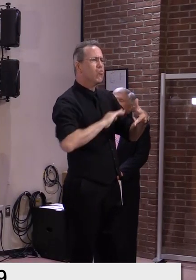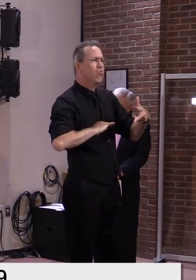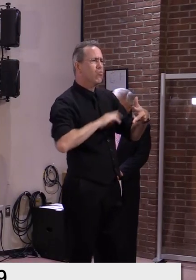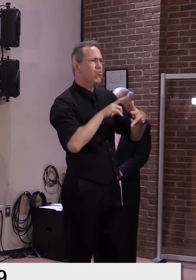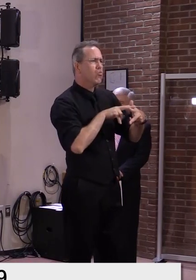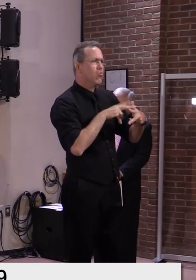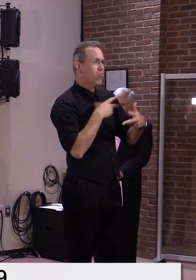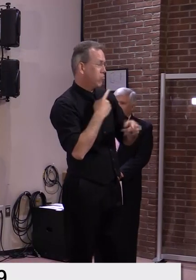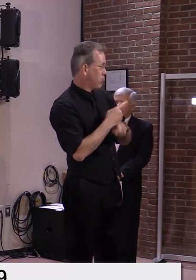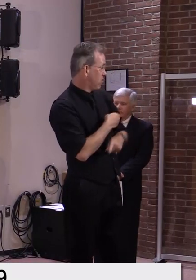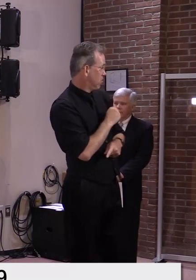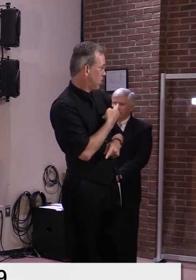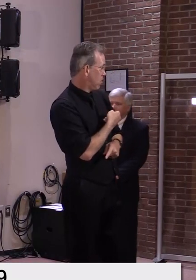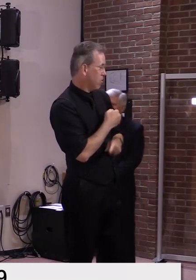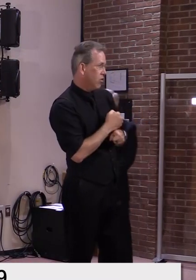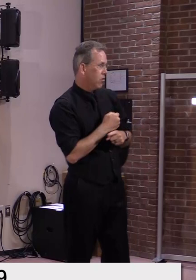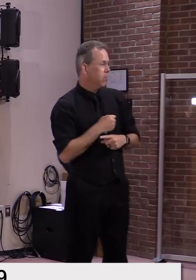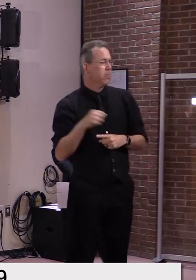would just be